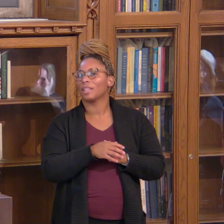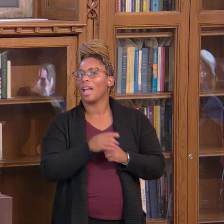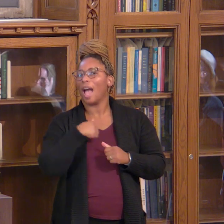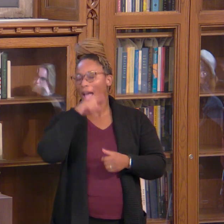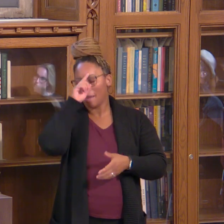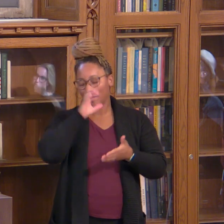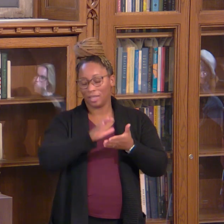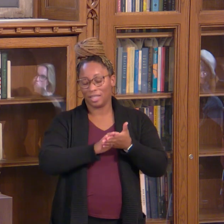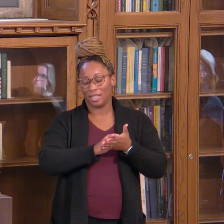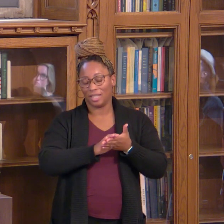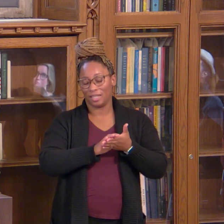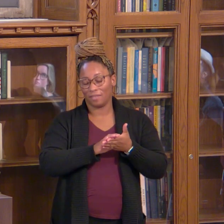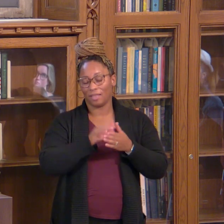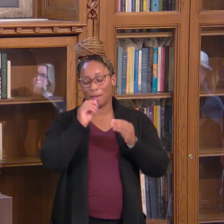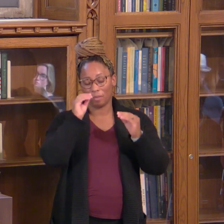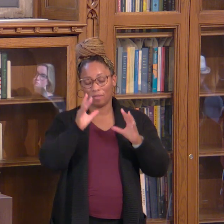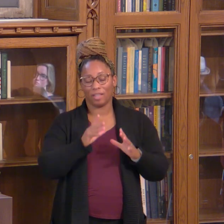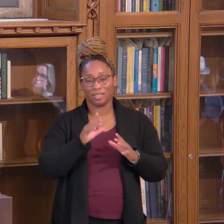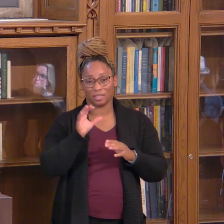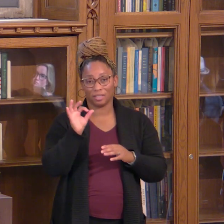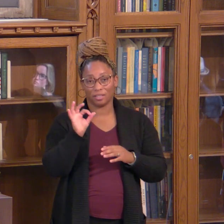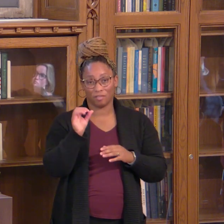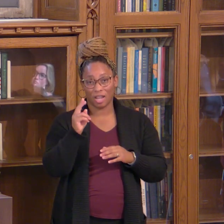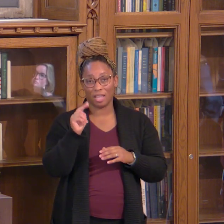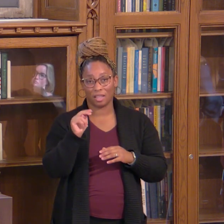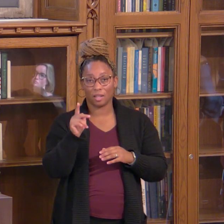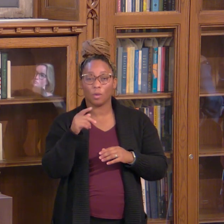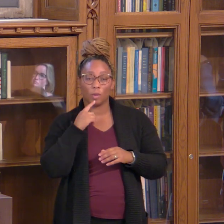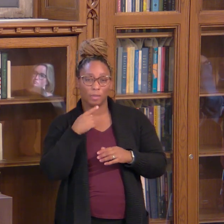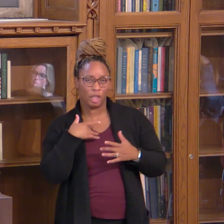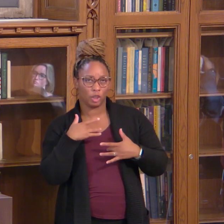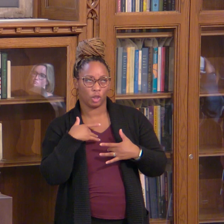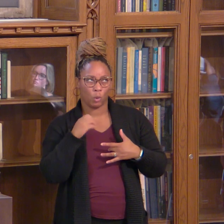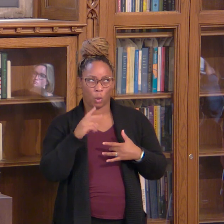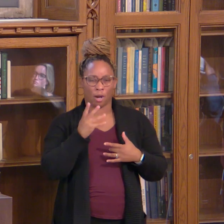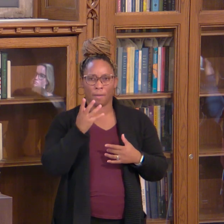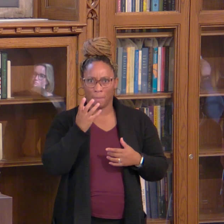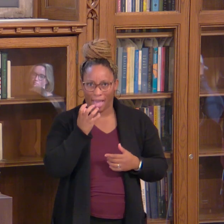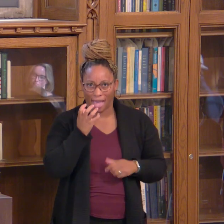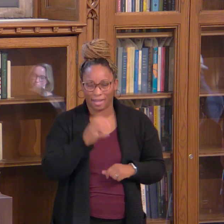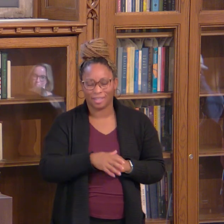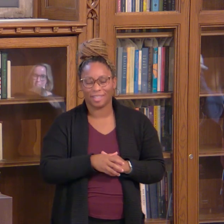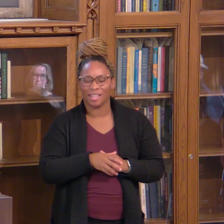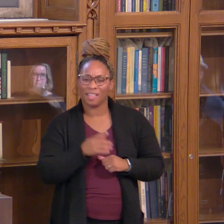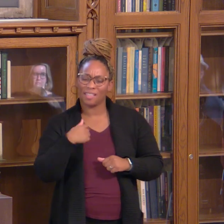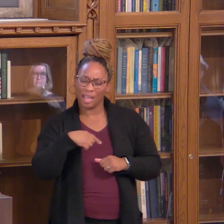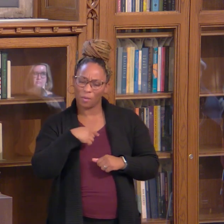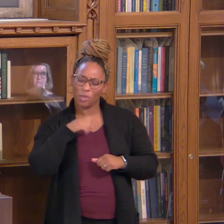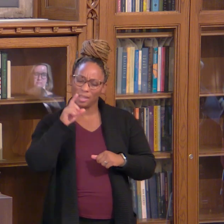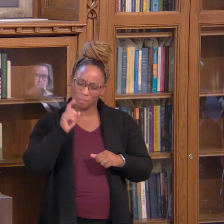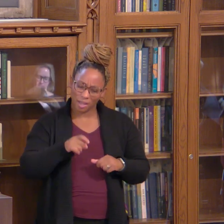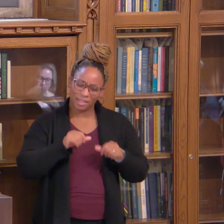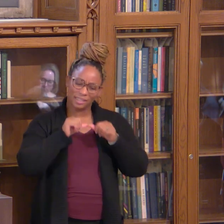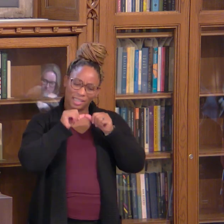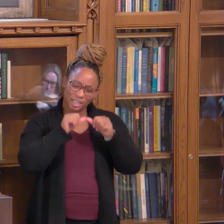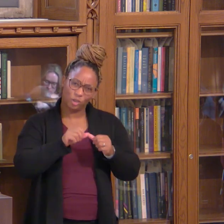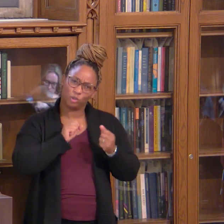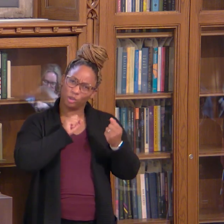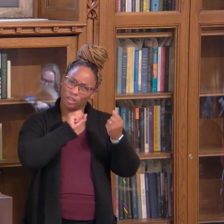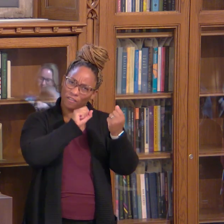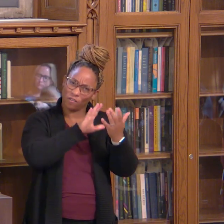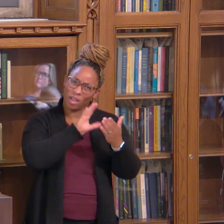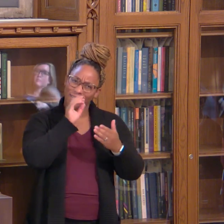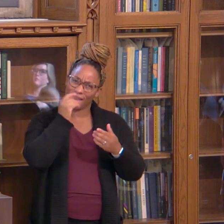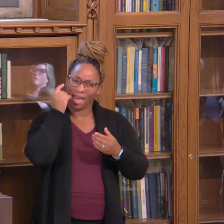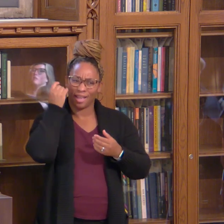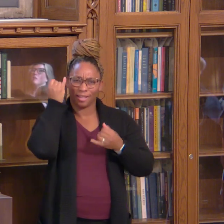Professor Franklin would be concerned or mad that we must continue to confront the